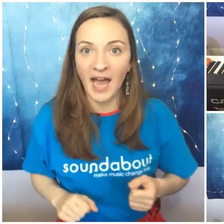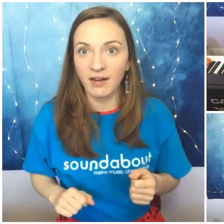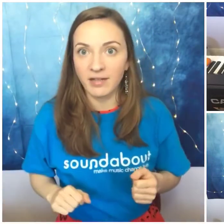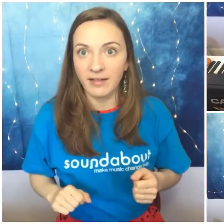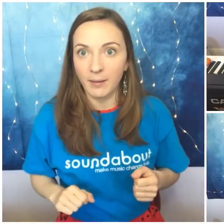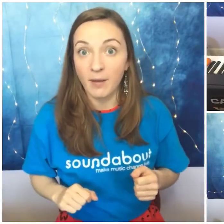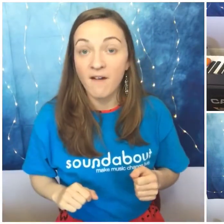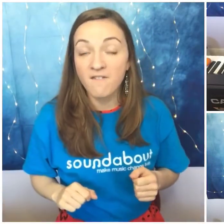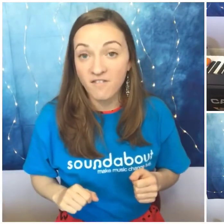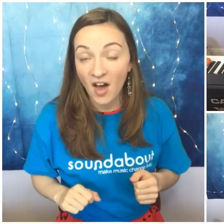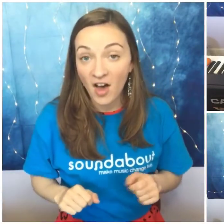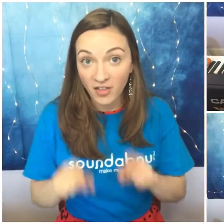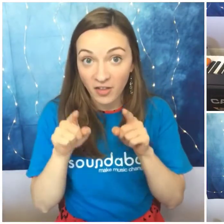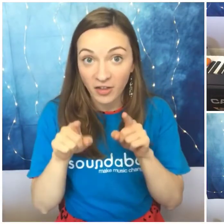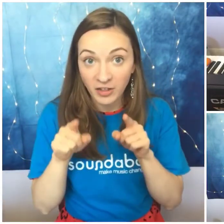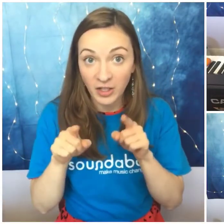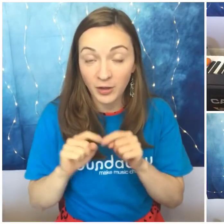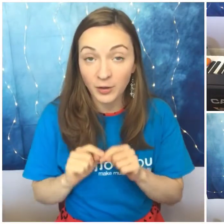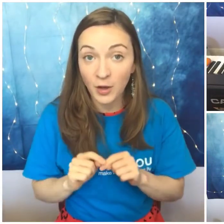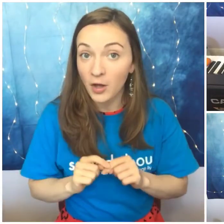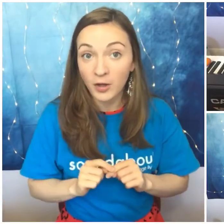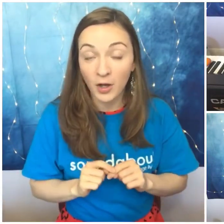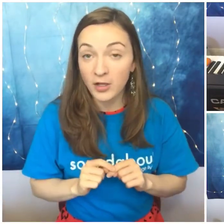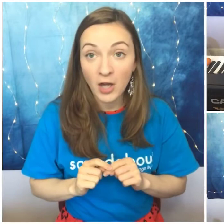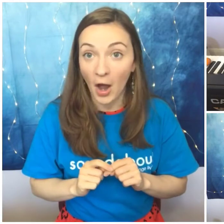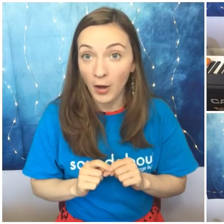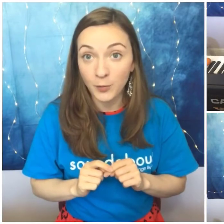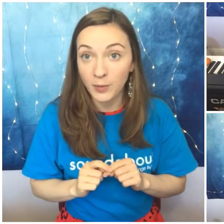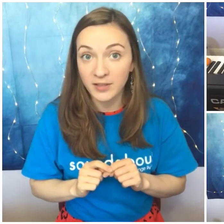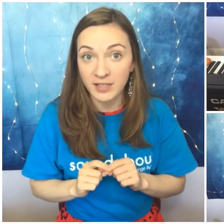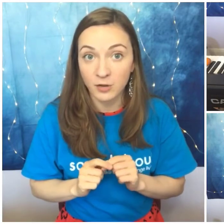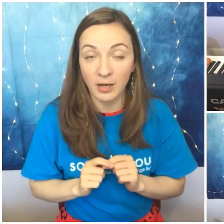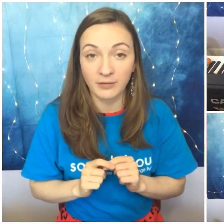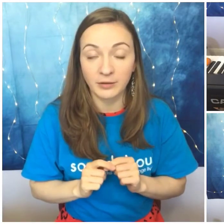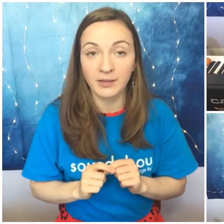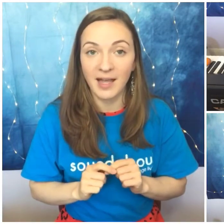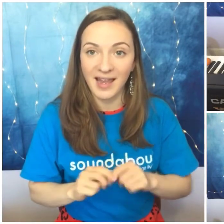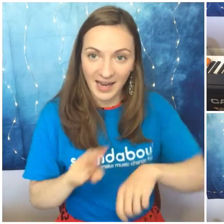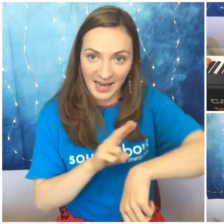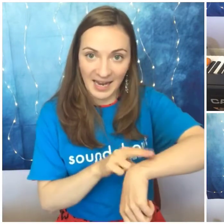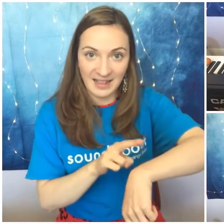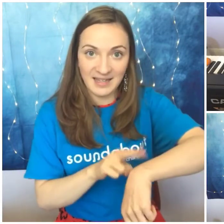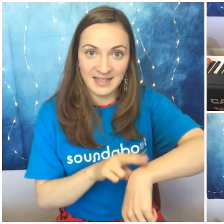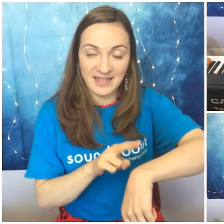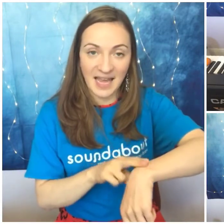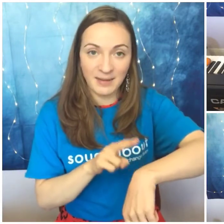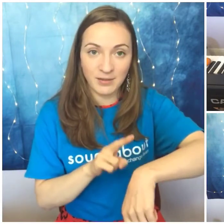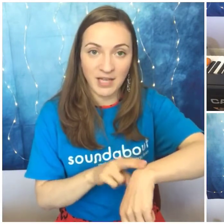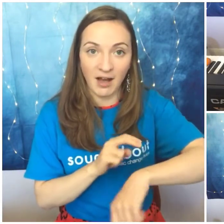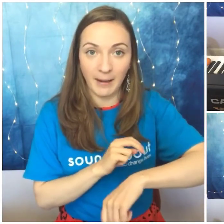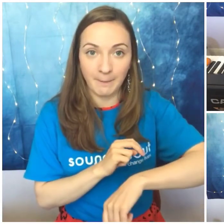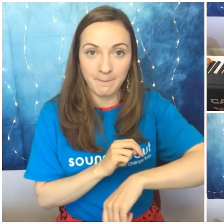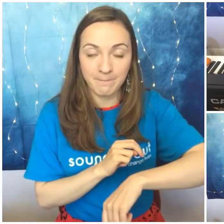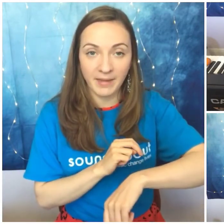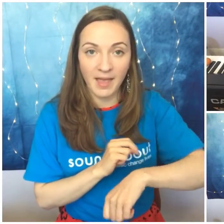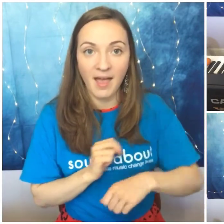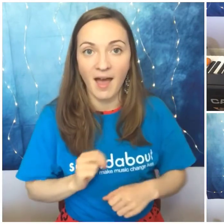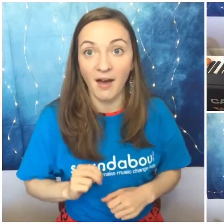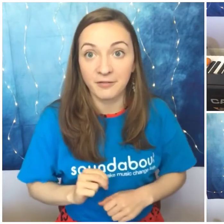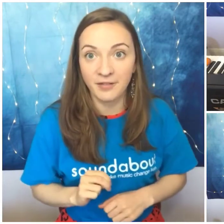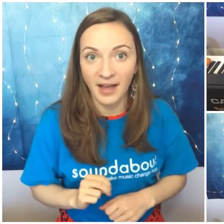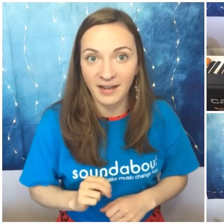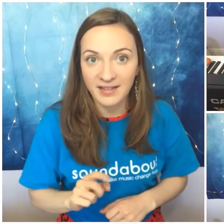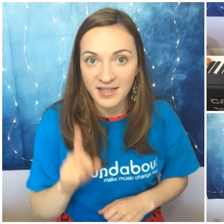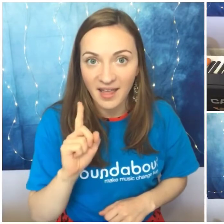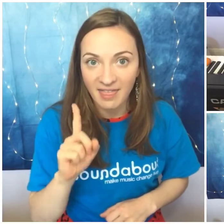would carry them further than you could hope to travel in the same time.